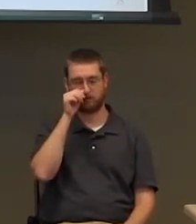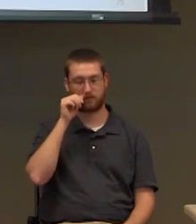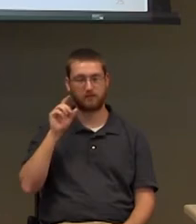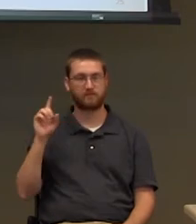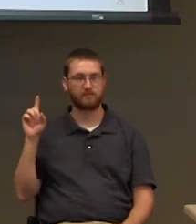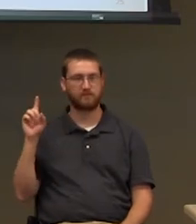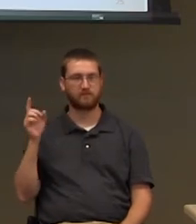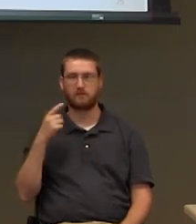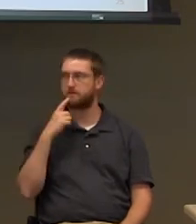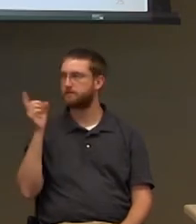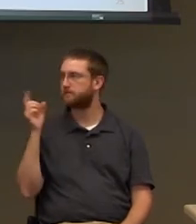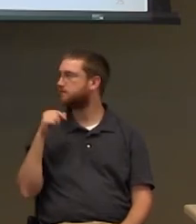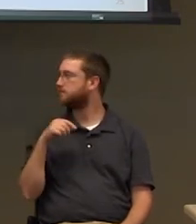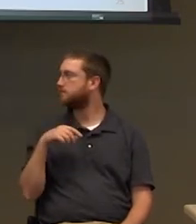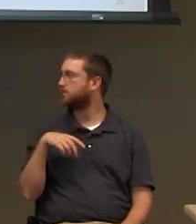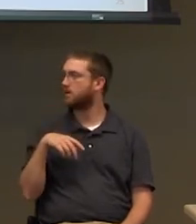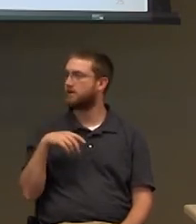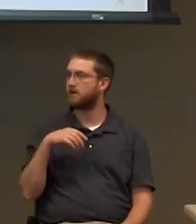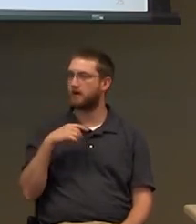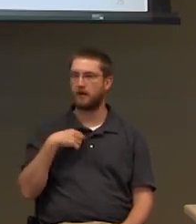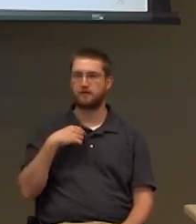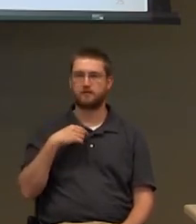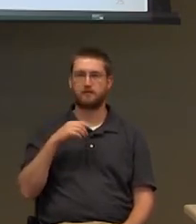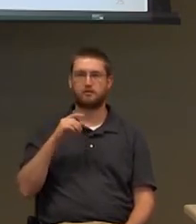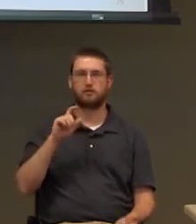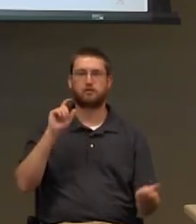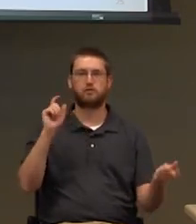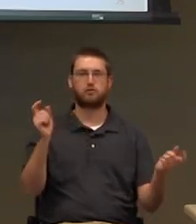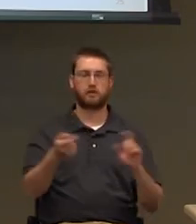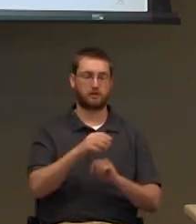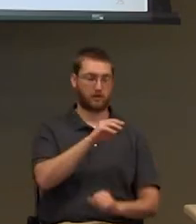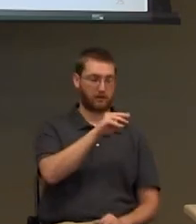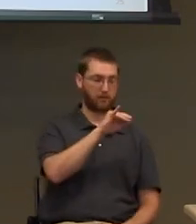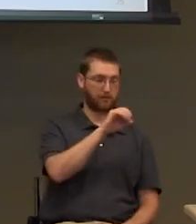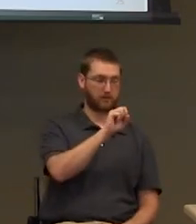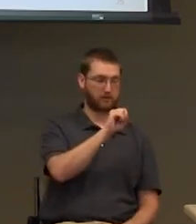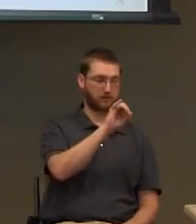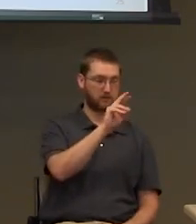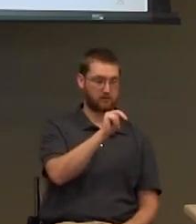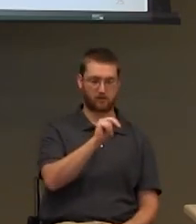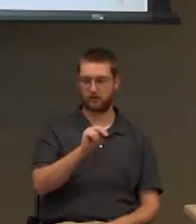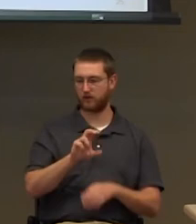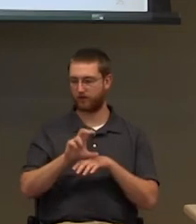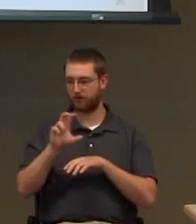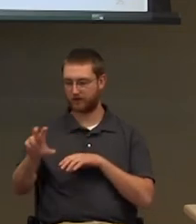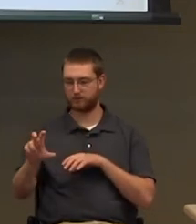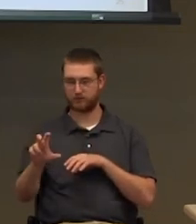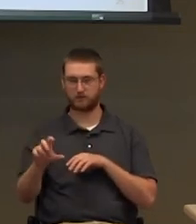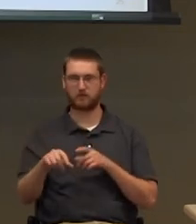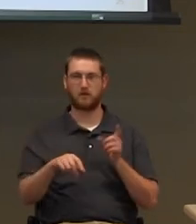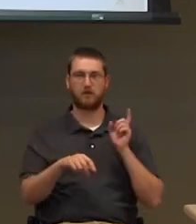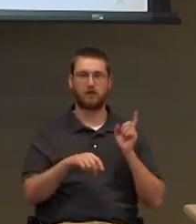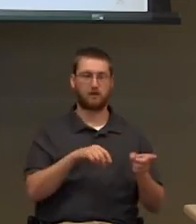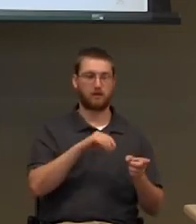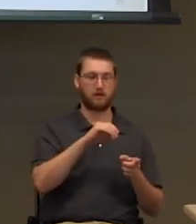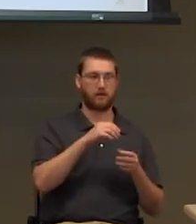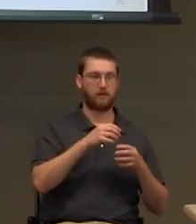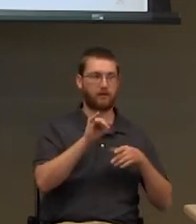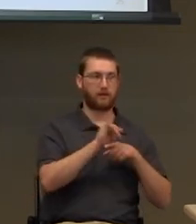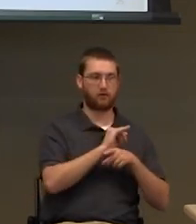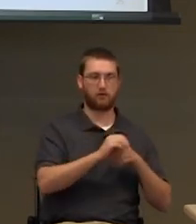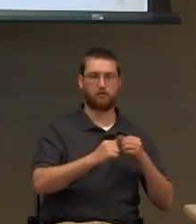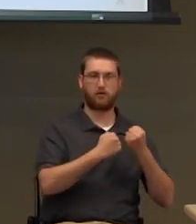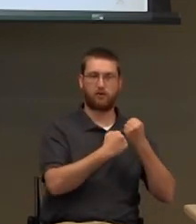see, I think we're mixing up mission with investment. Okay. The industrial foundation has never been shy about what its mission has been for the